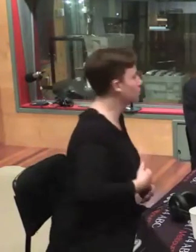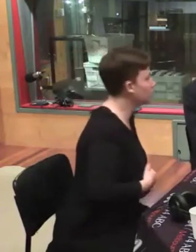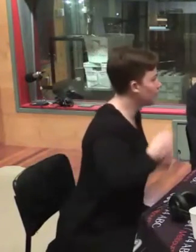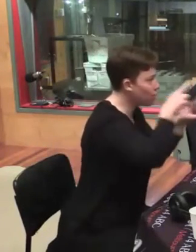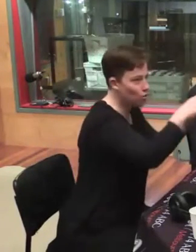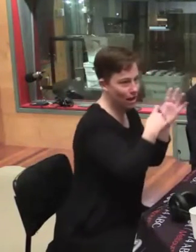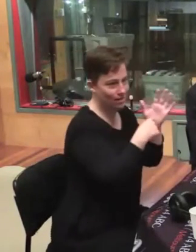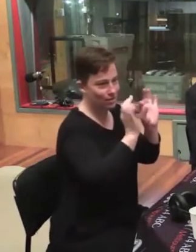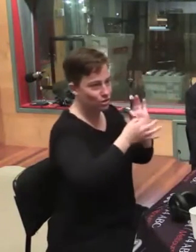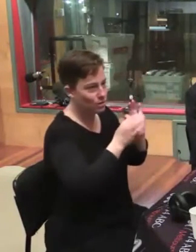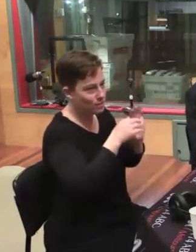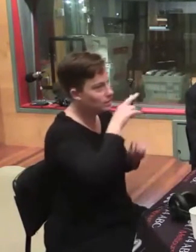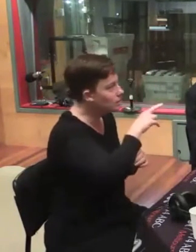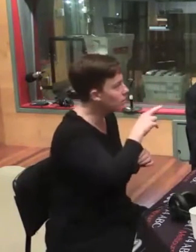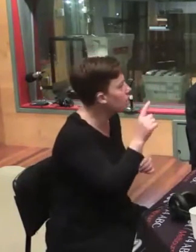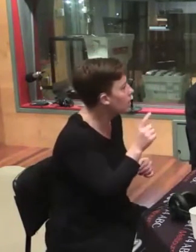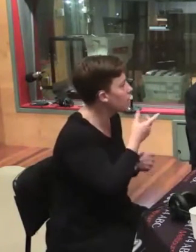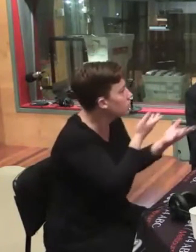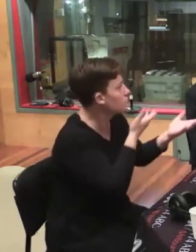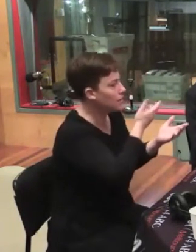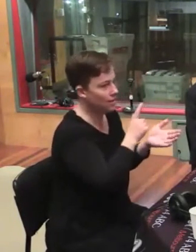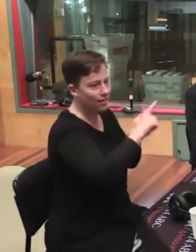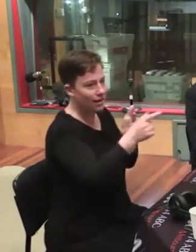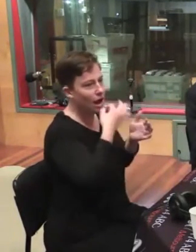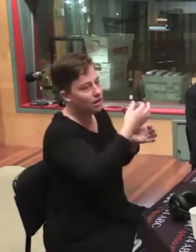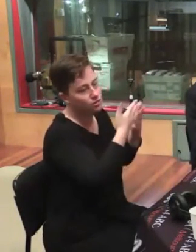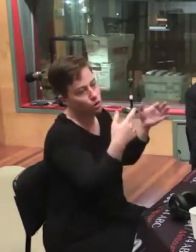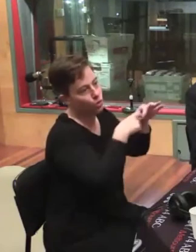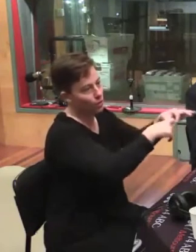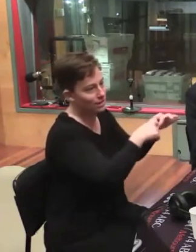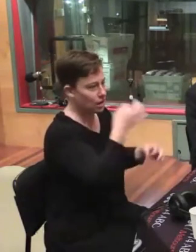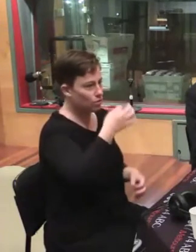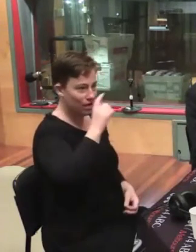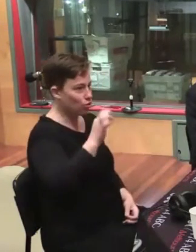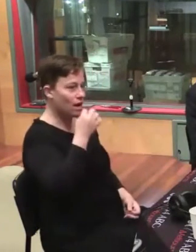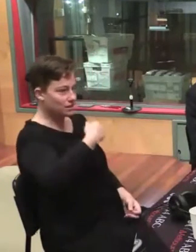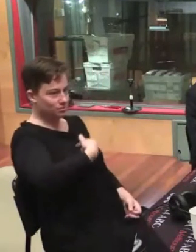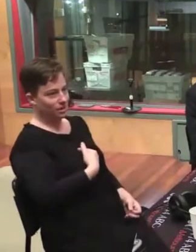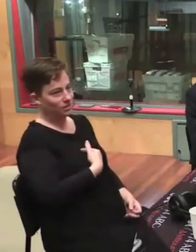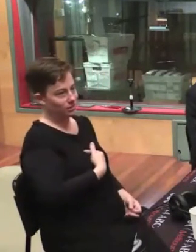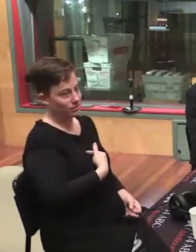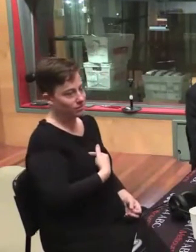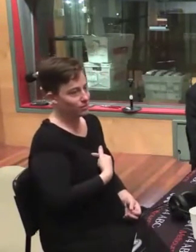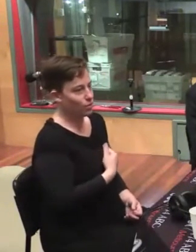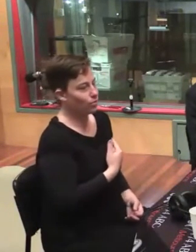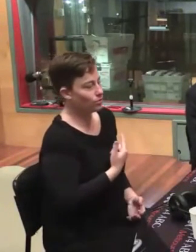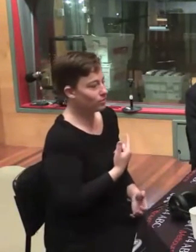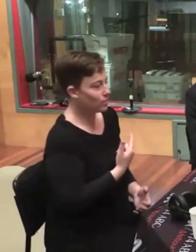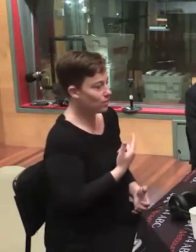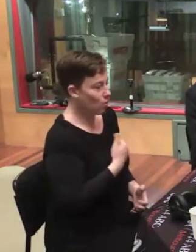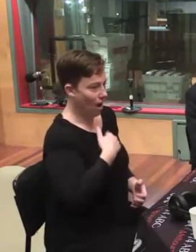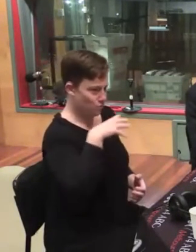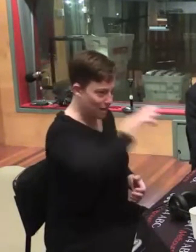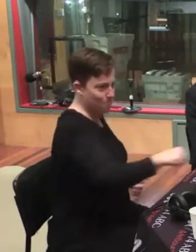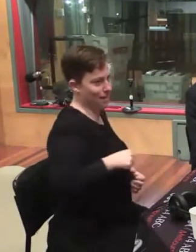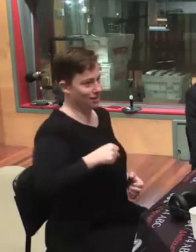myself and people will look at the interpreter straight away, you know, and have that conversation with the interpreter, you know. And so they ask the interpreter questions rather